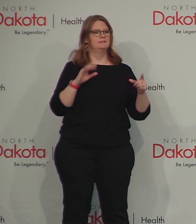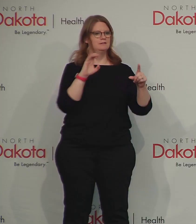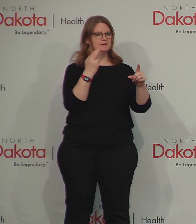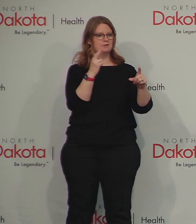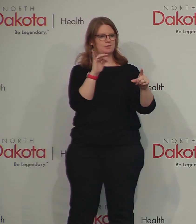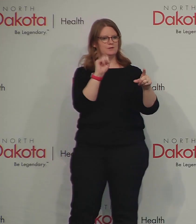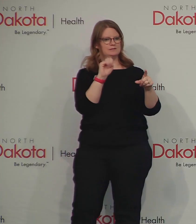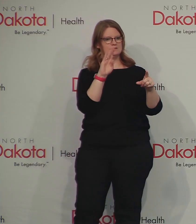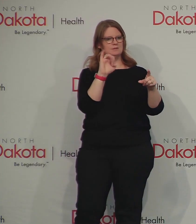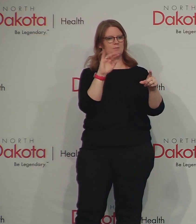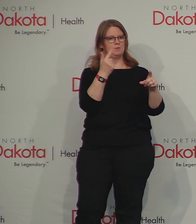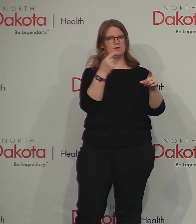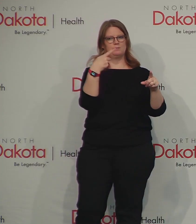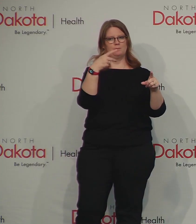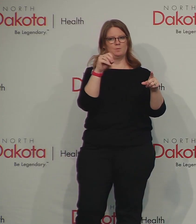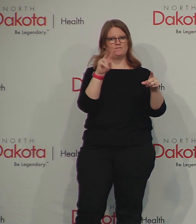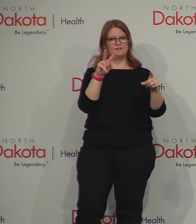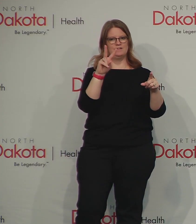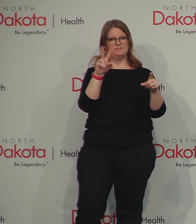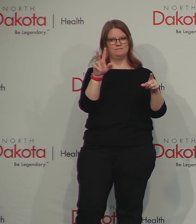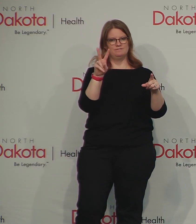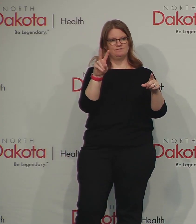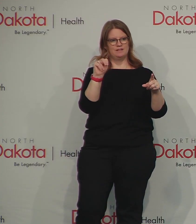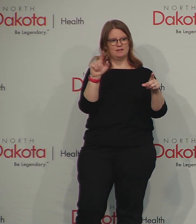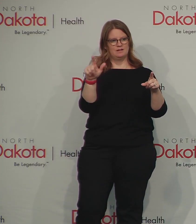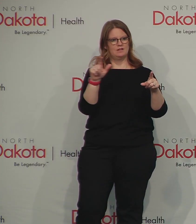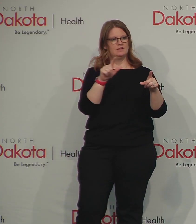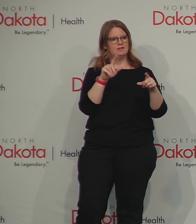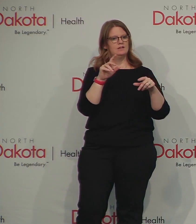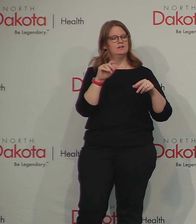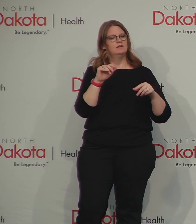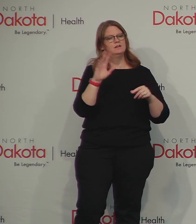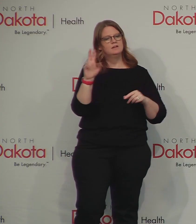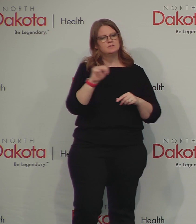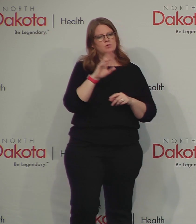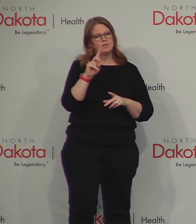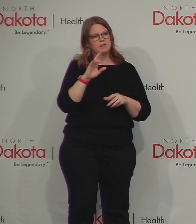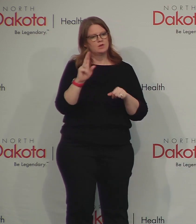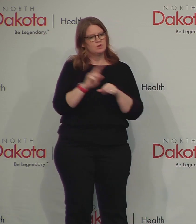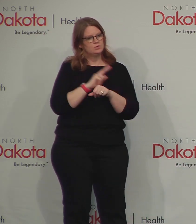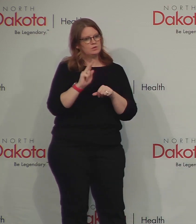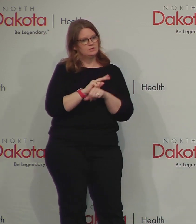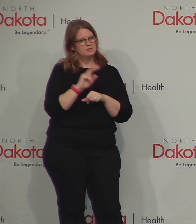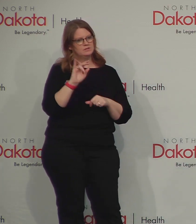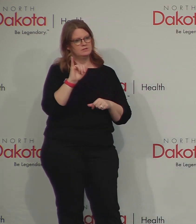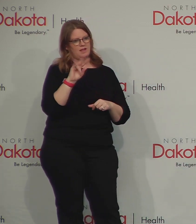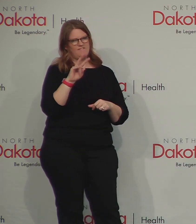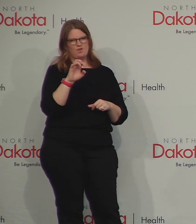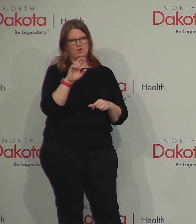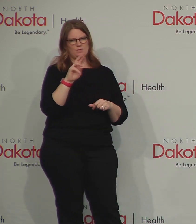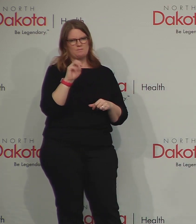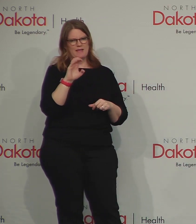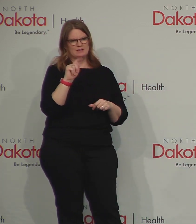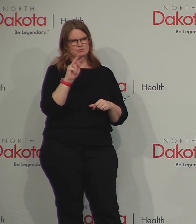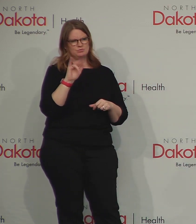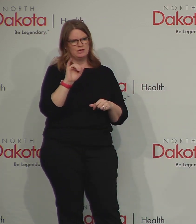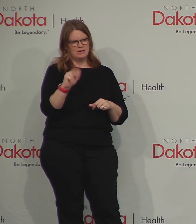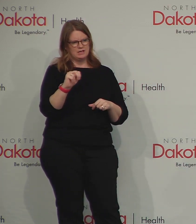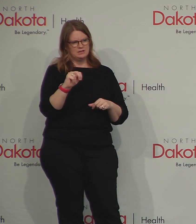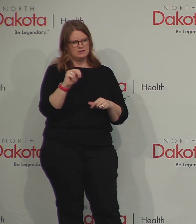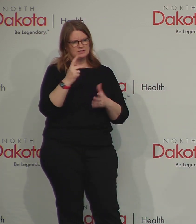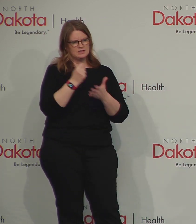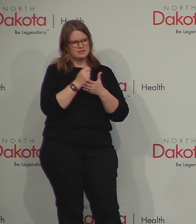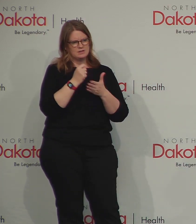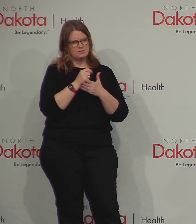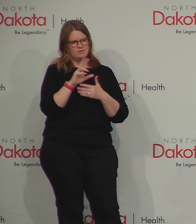CRISPR Point of View Values Live. Is North Dakota using ivermectin as a therapeutic for